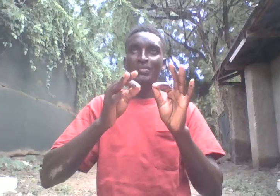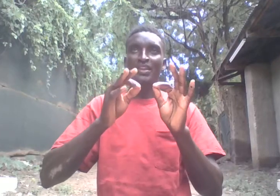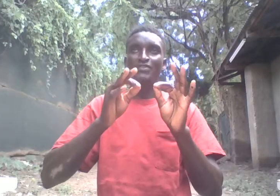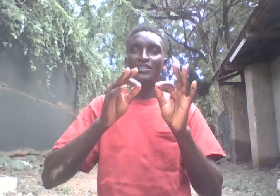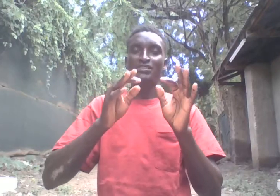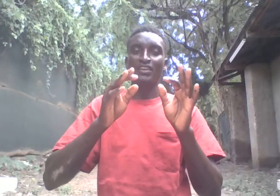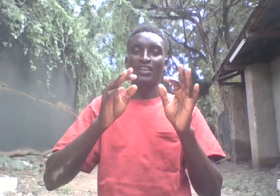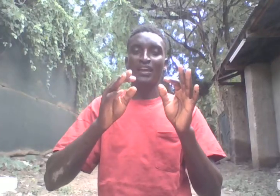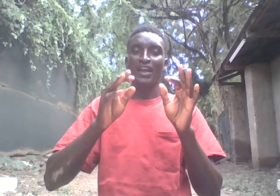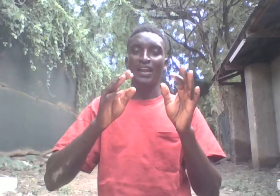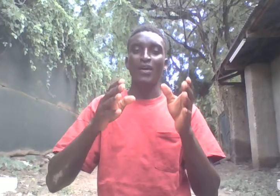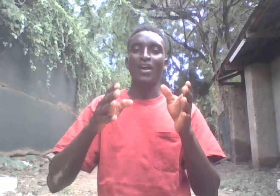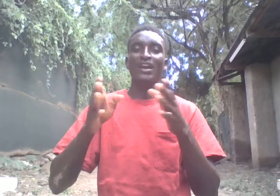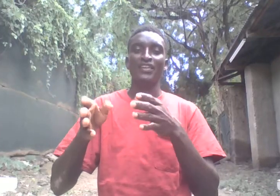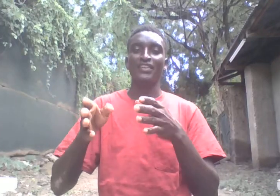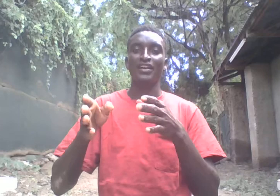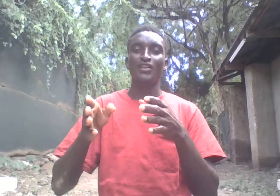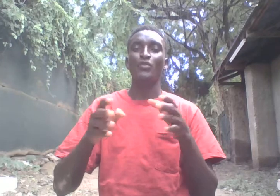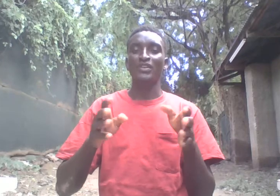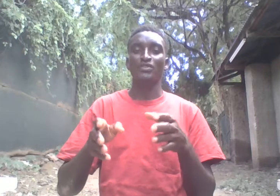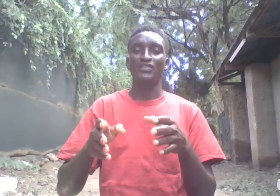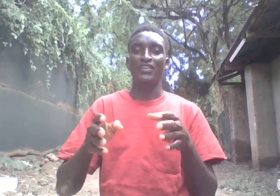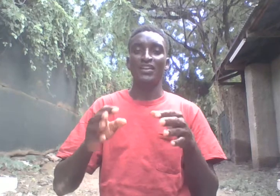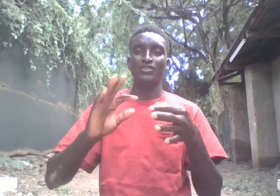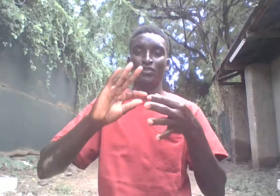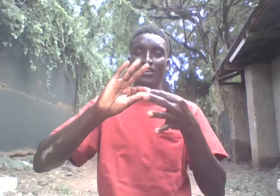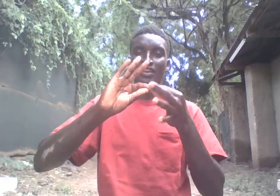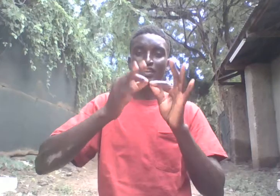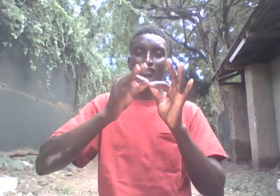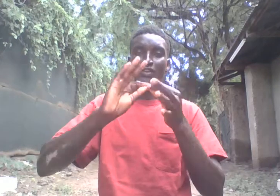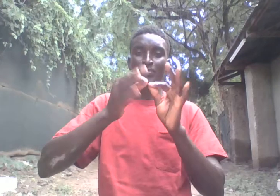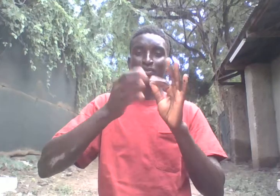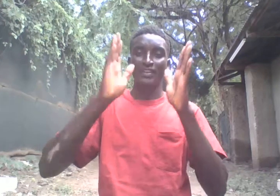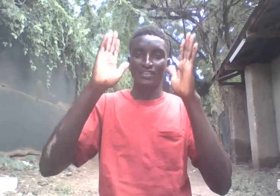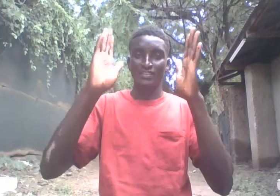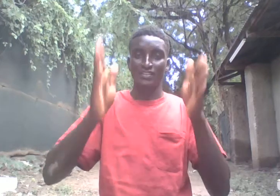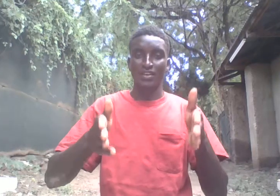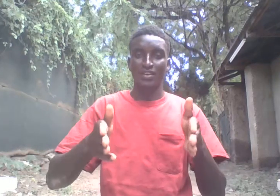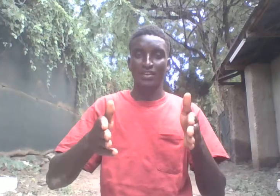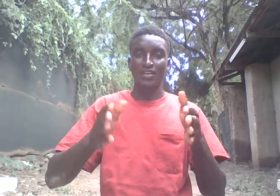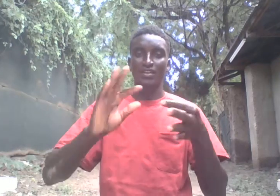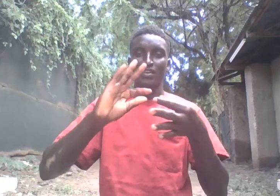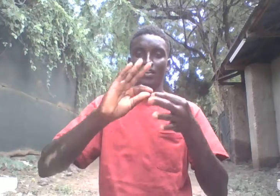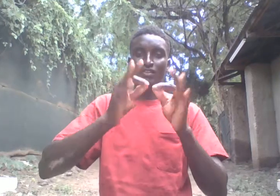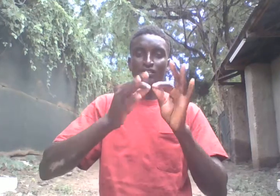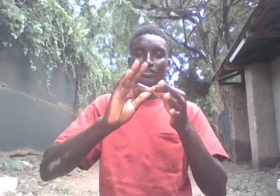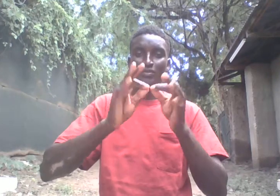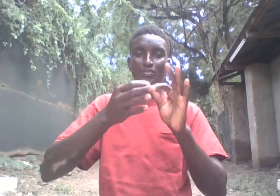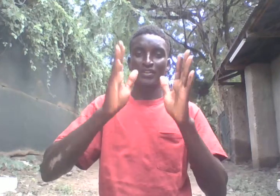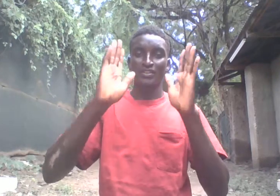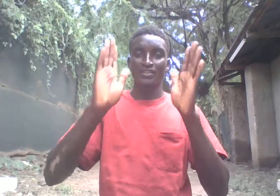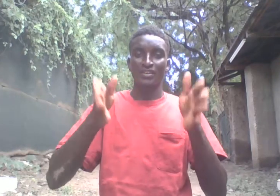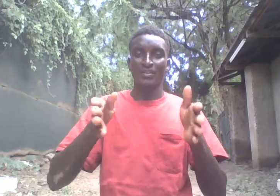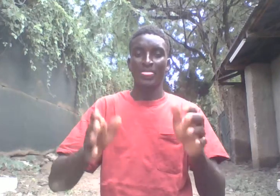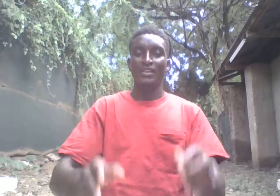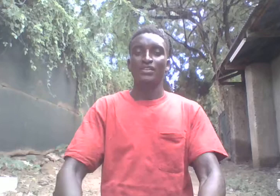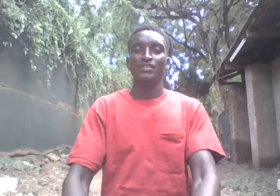if it is now a career, you personify. So interpreter, interpreter.